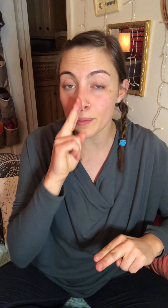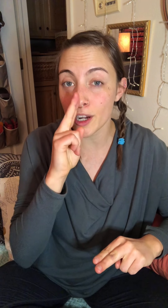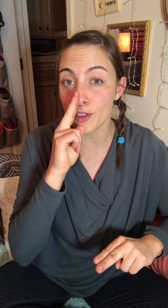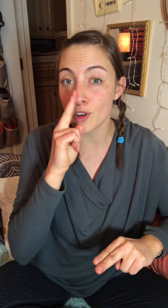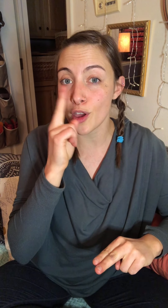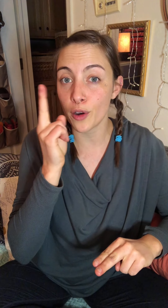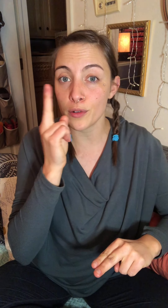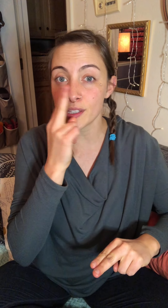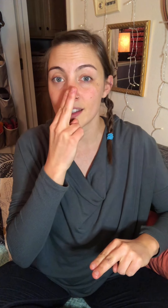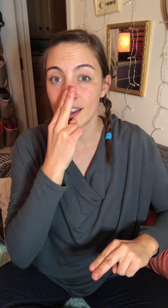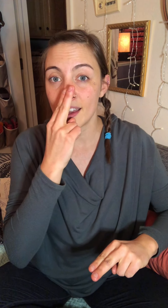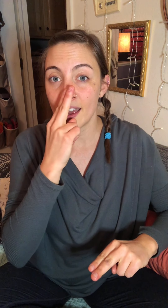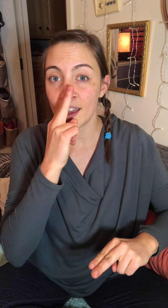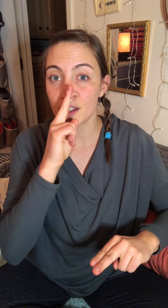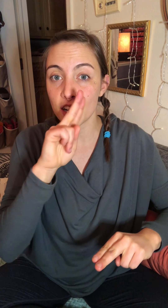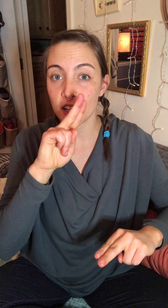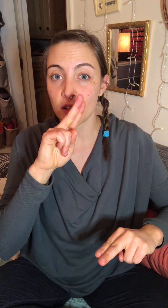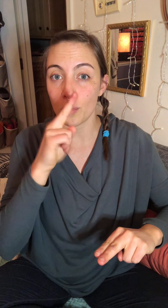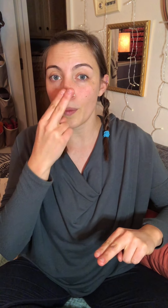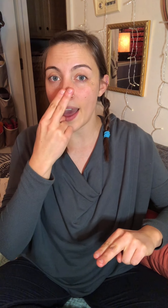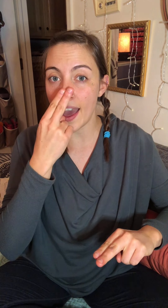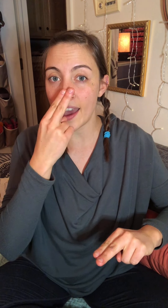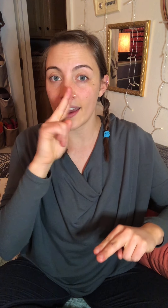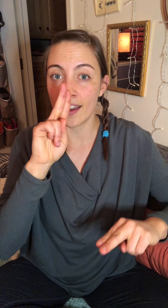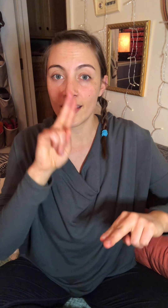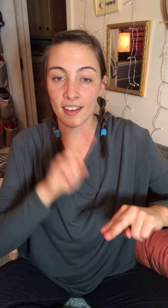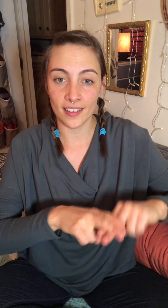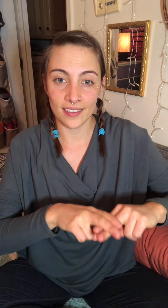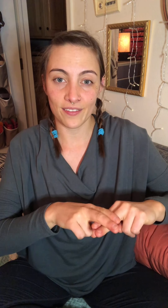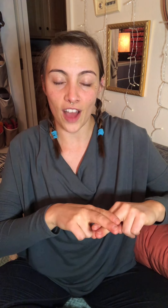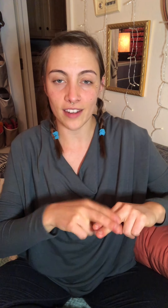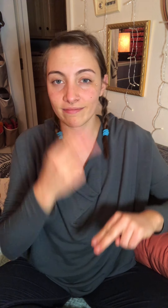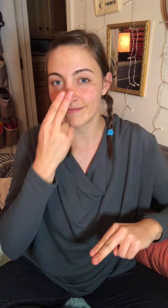at the nose, turn it away, fun.